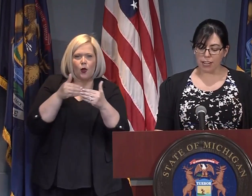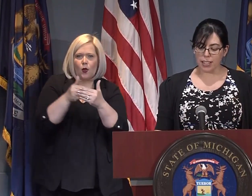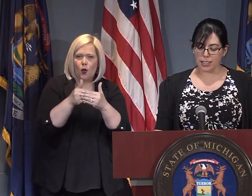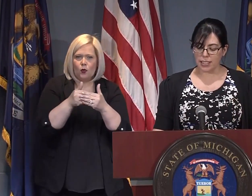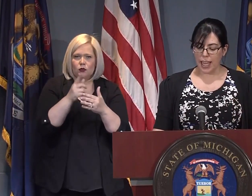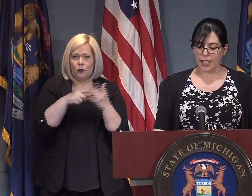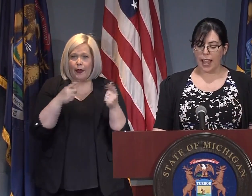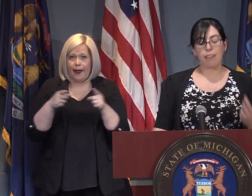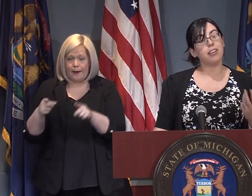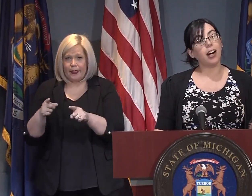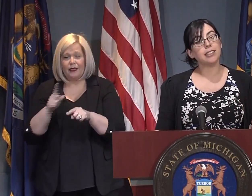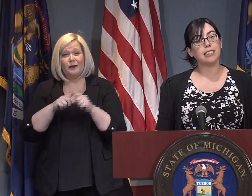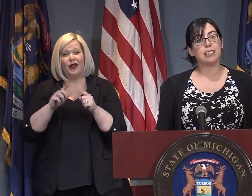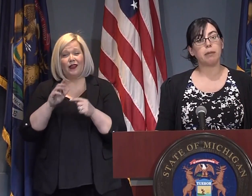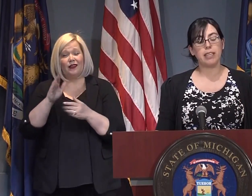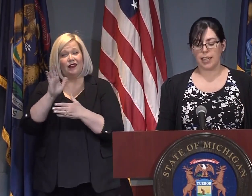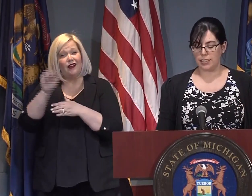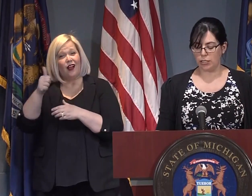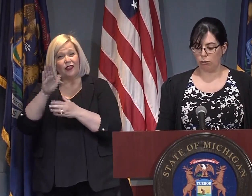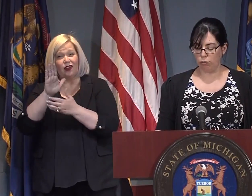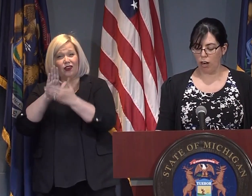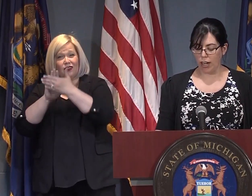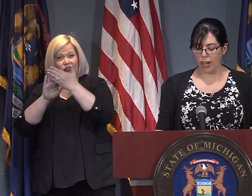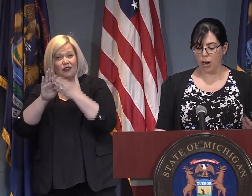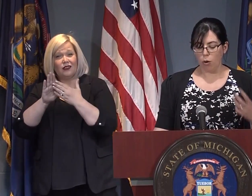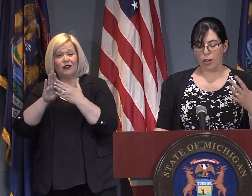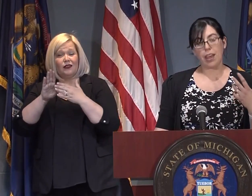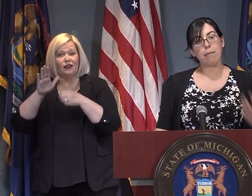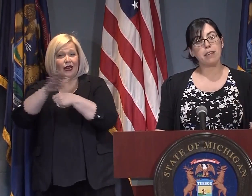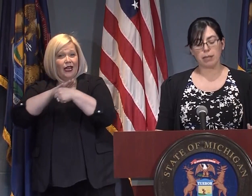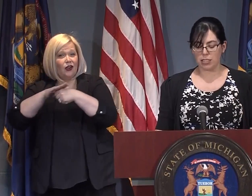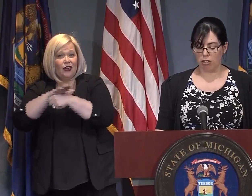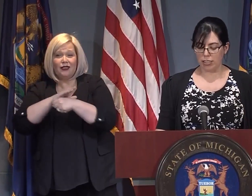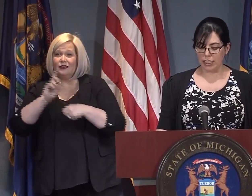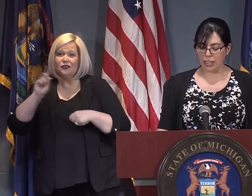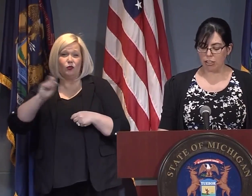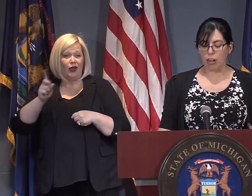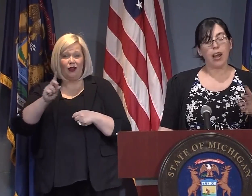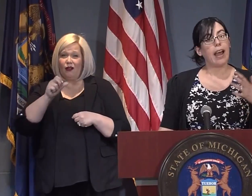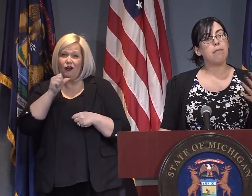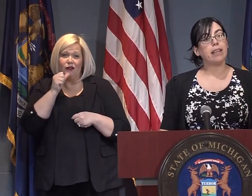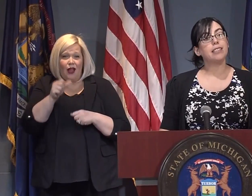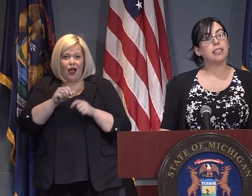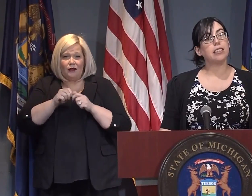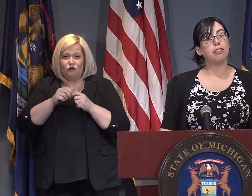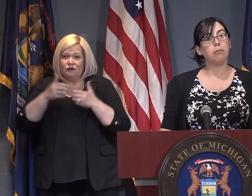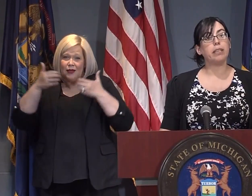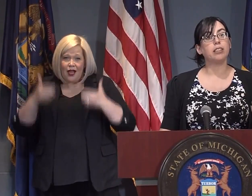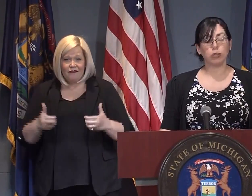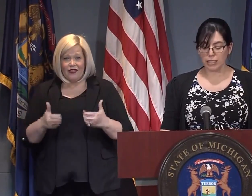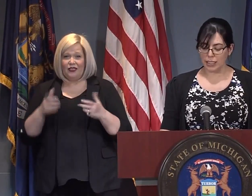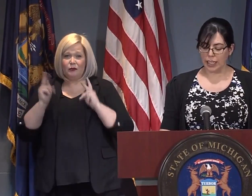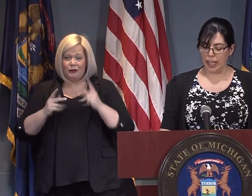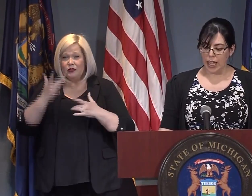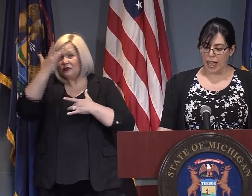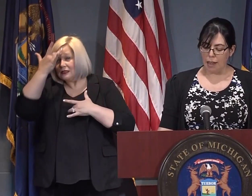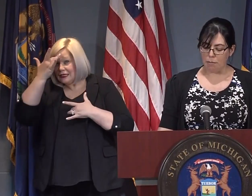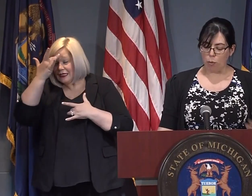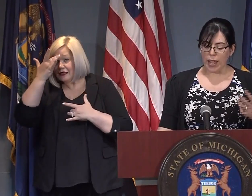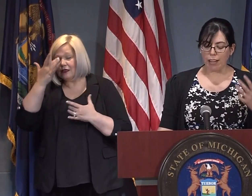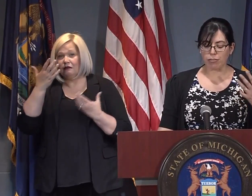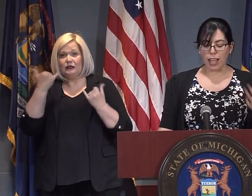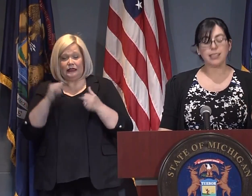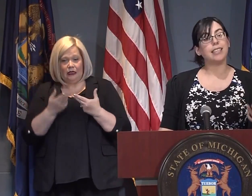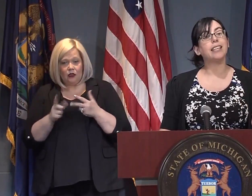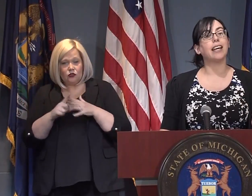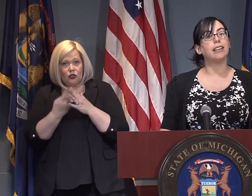in areas that have not seen as many cases so far, where the epidemic started later and may still even be increasing,